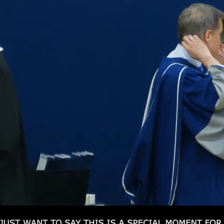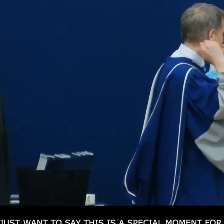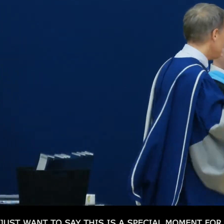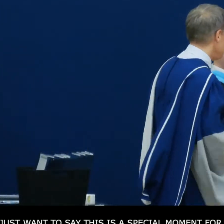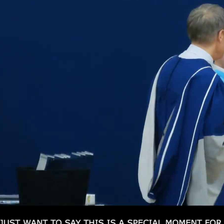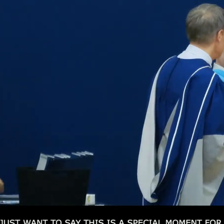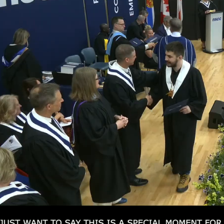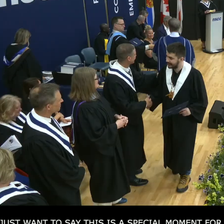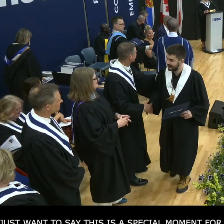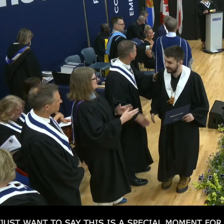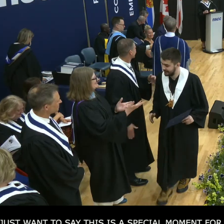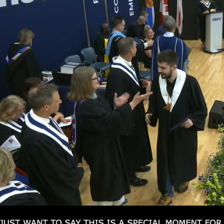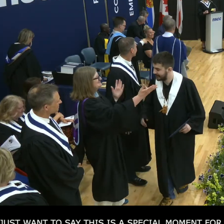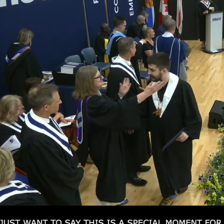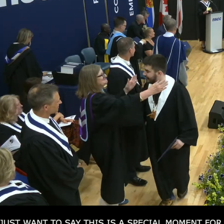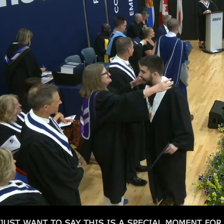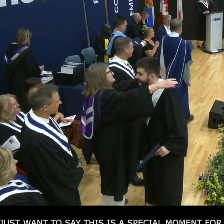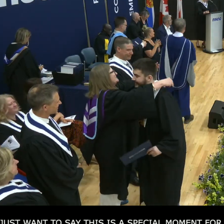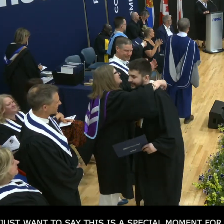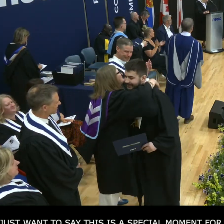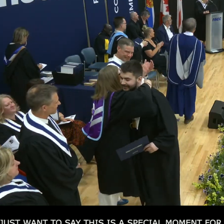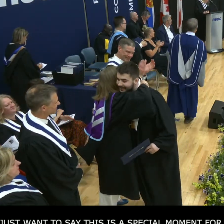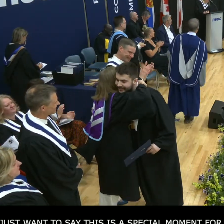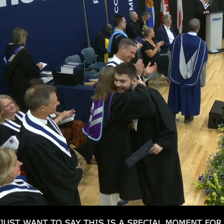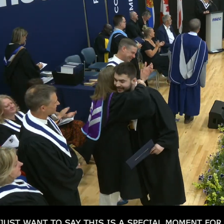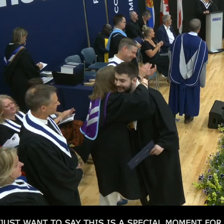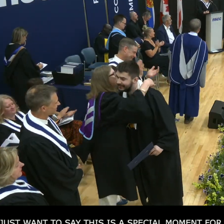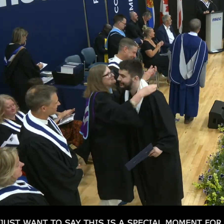Maria Diminuto Hamilton.